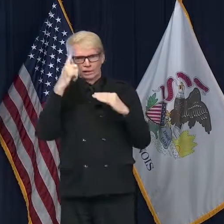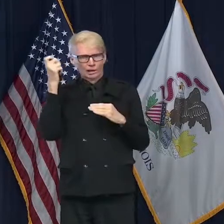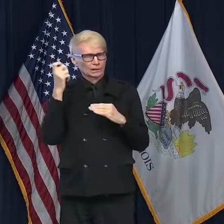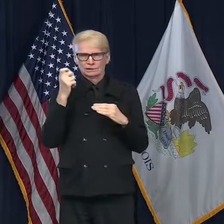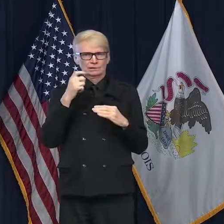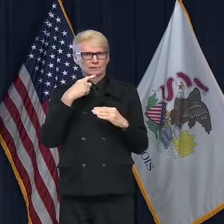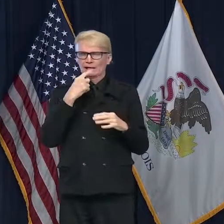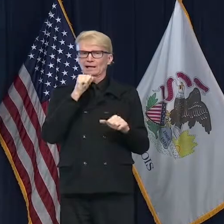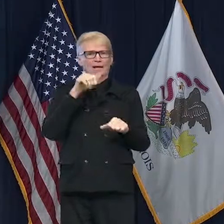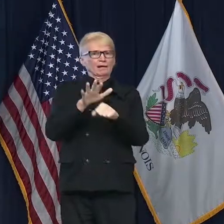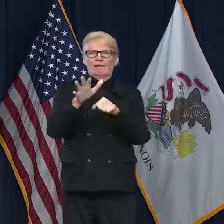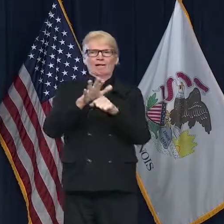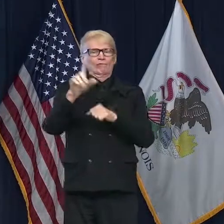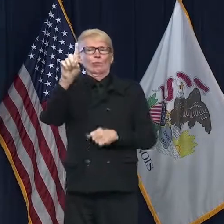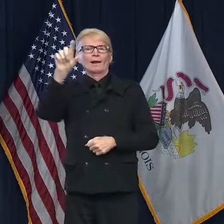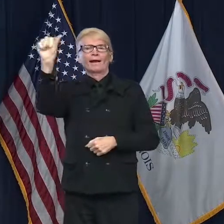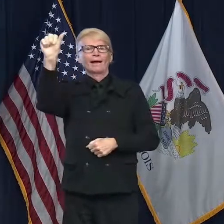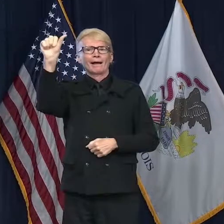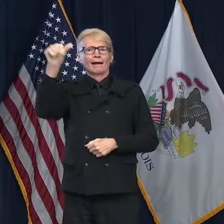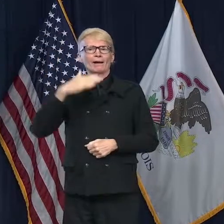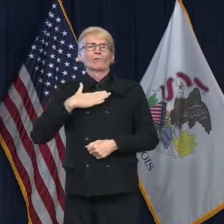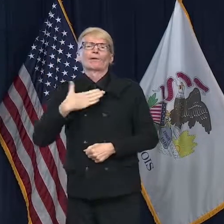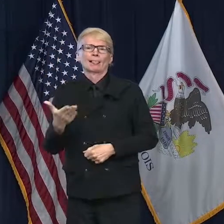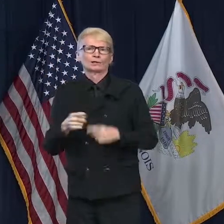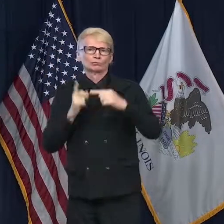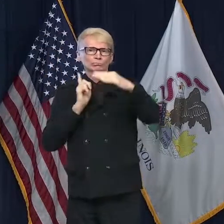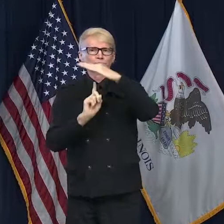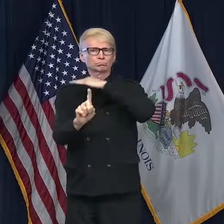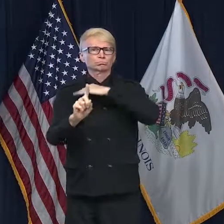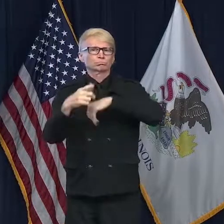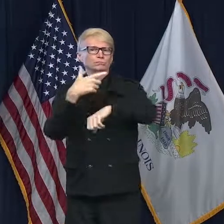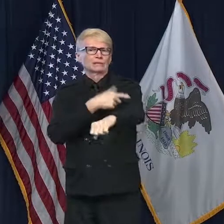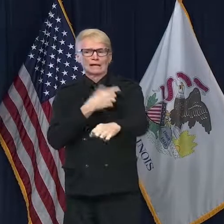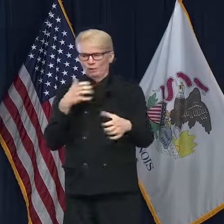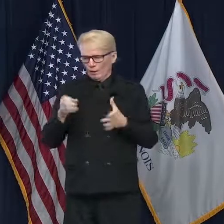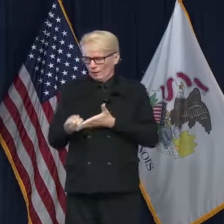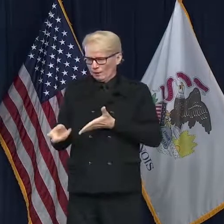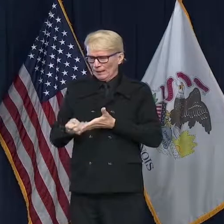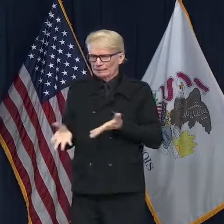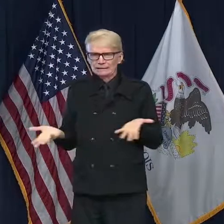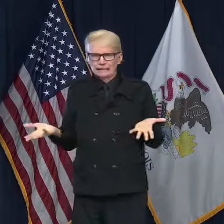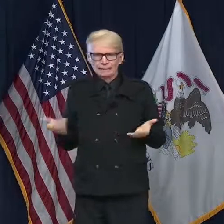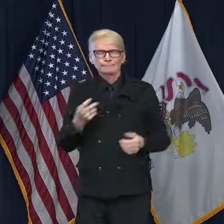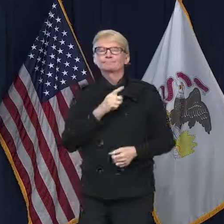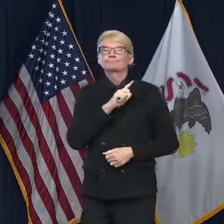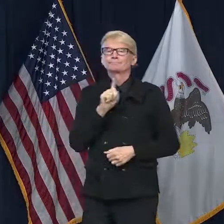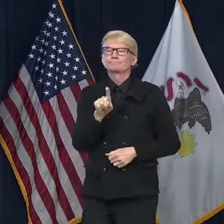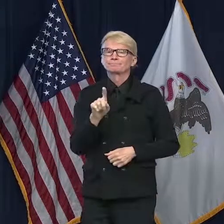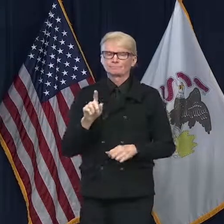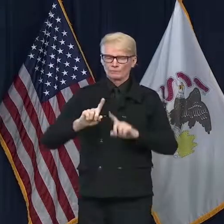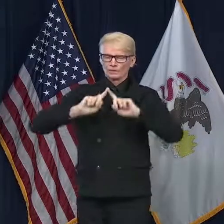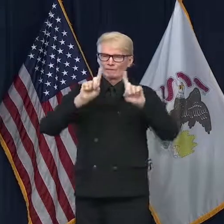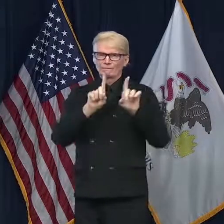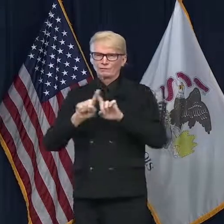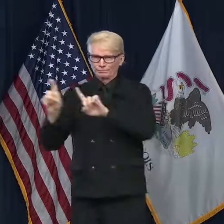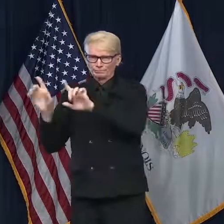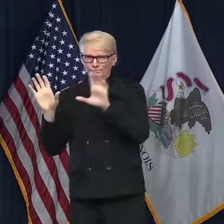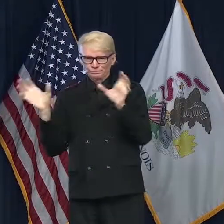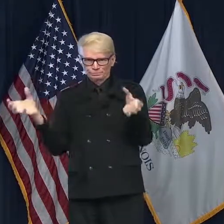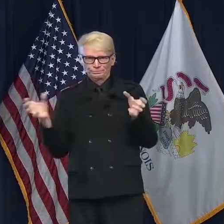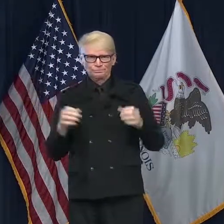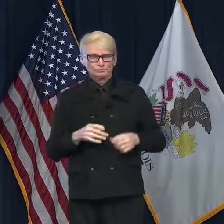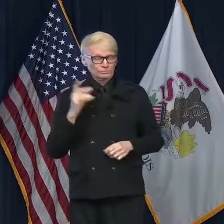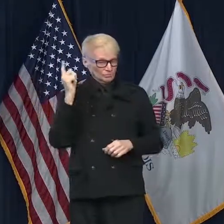can't find enough 1As to come in and use up the vaccines they've got, and they don't want to waste them. So there are differences, and I think the governor spoke about